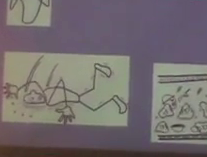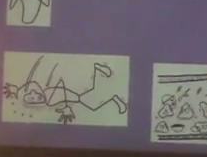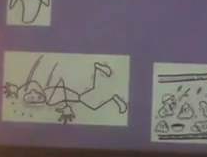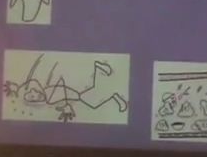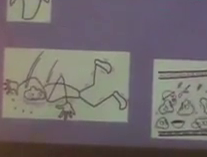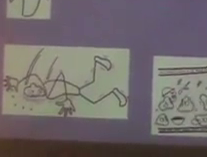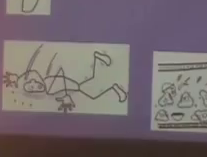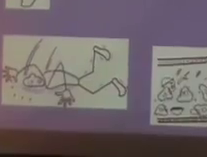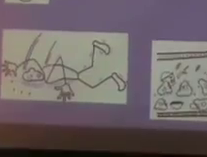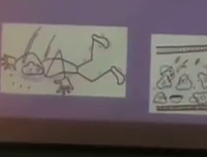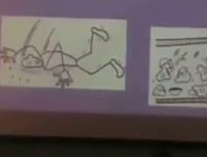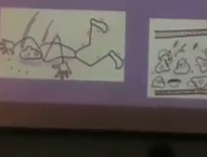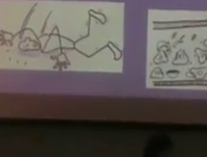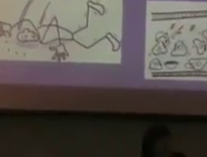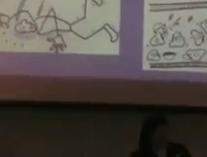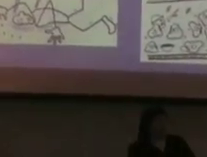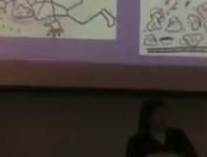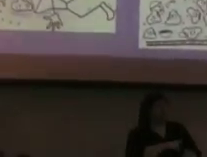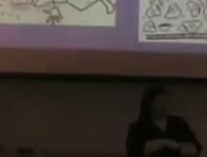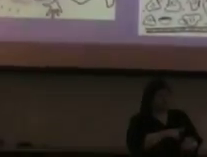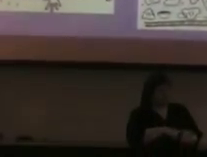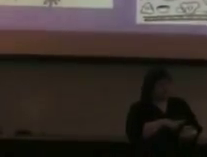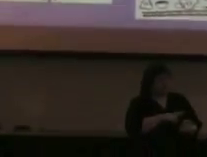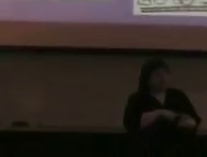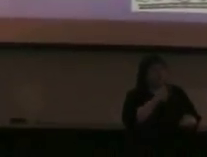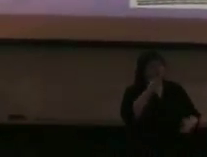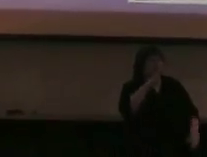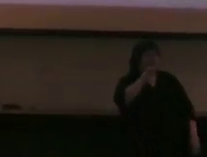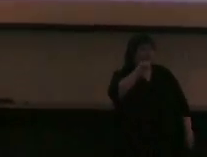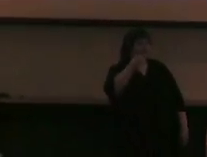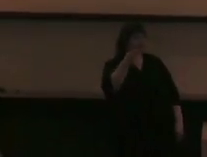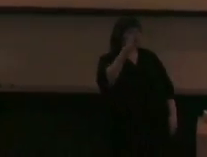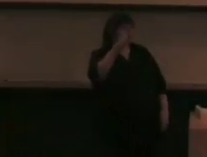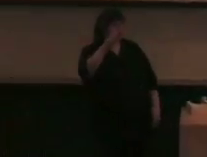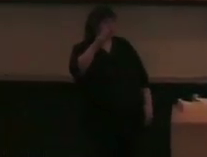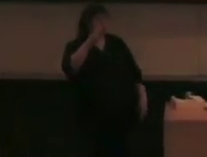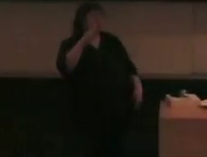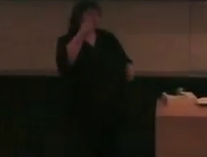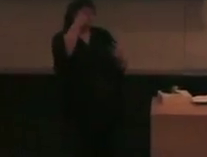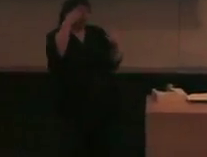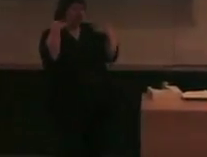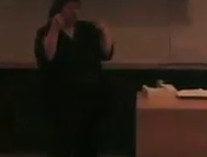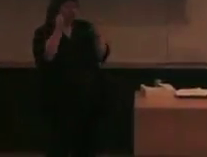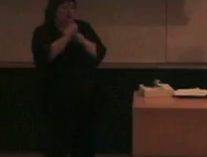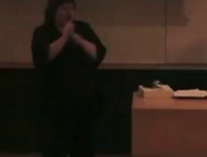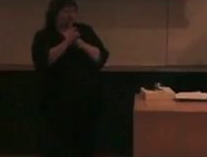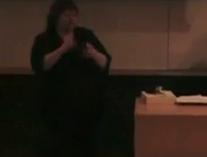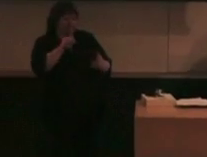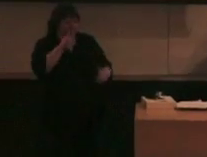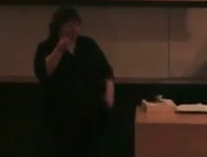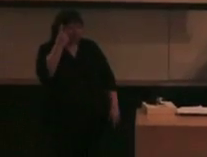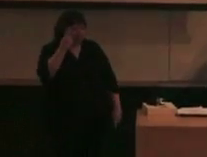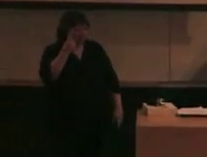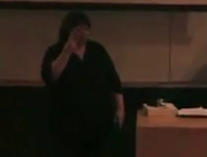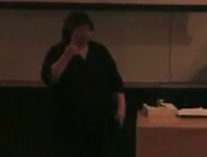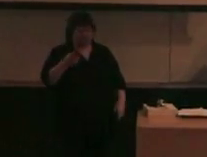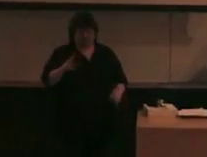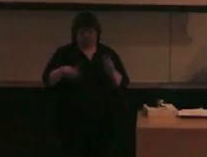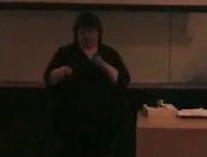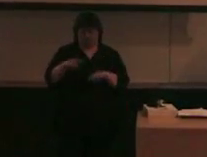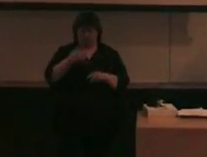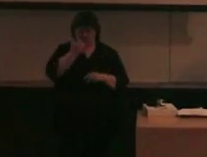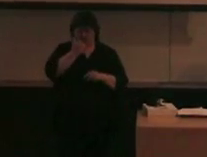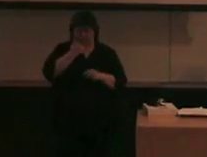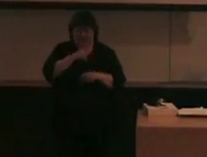For some nurses or some MHW or mental health workers that I work with, they may not understand what's going on with the